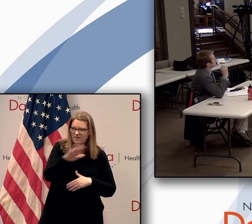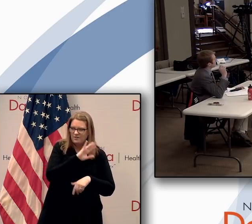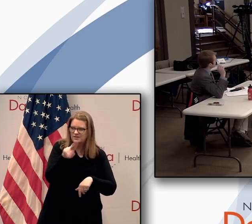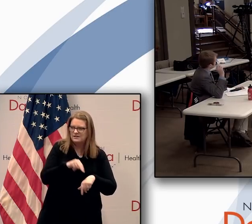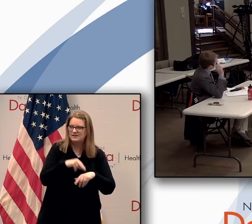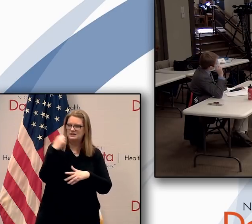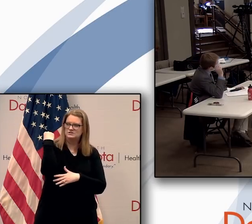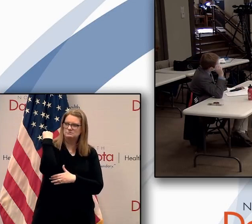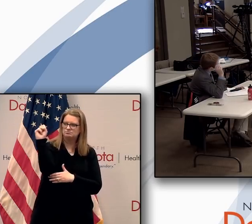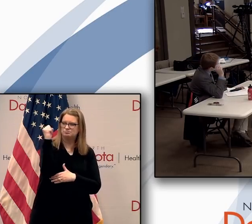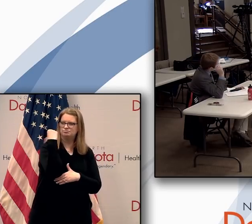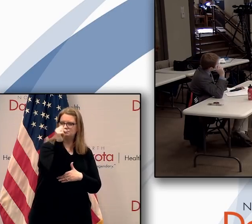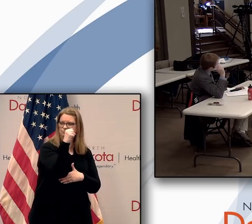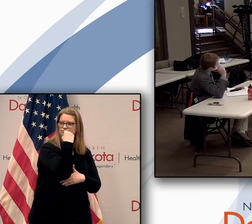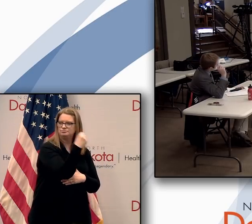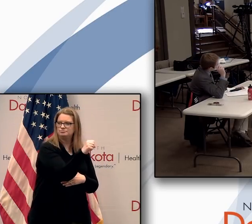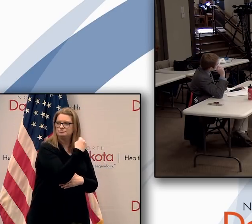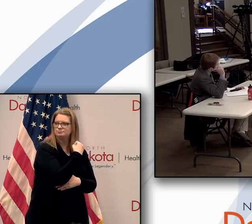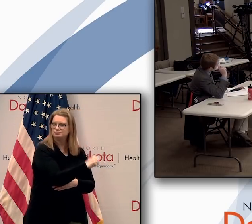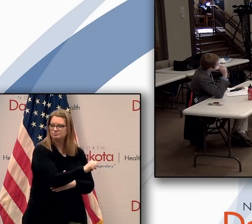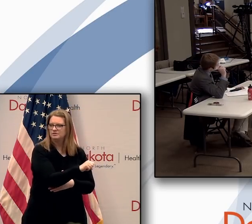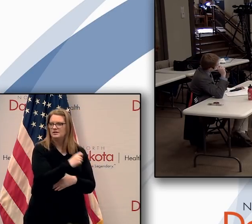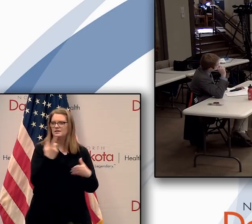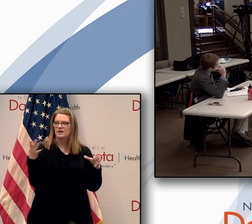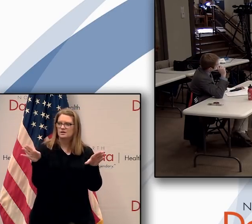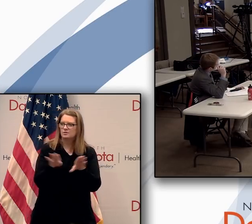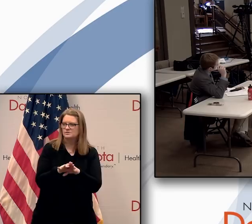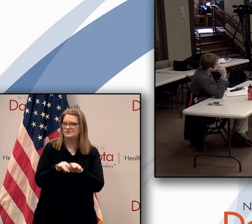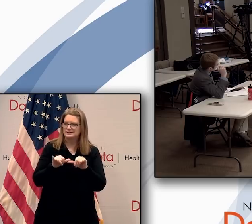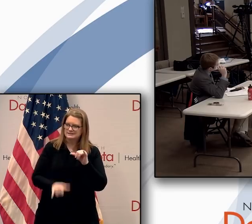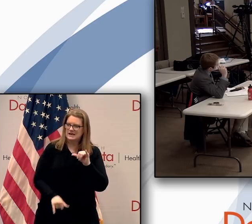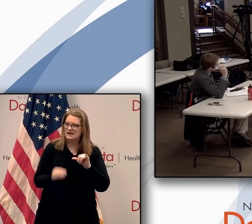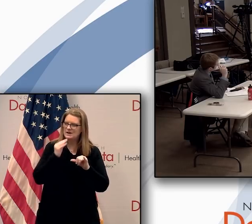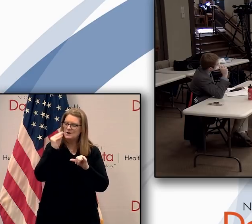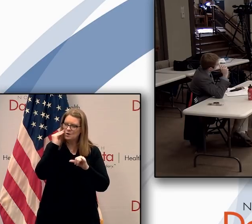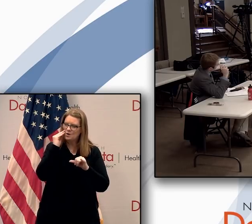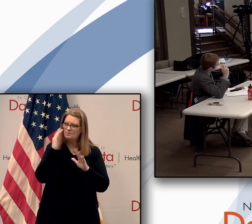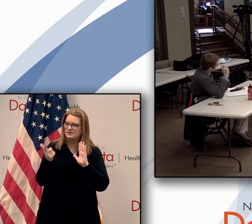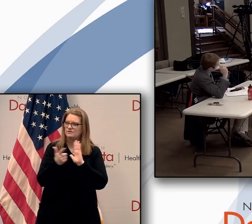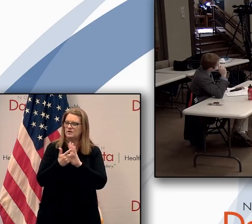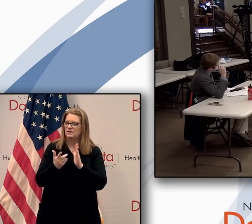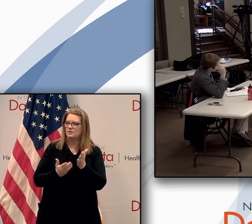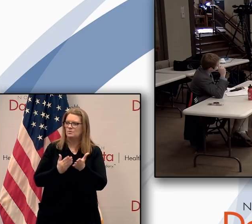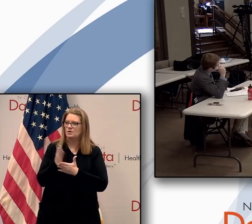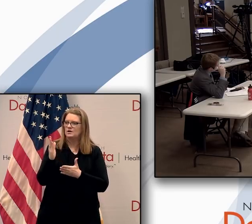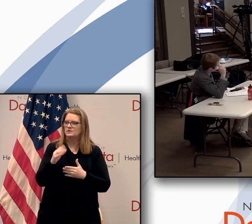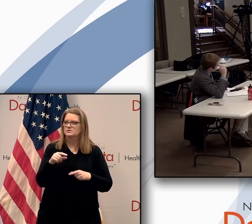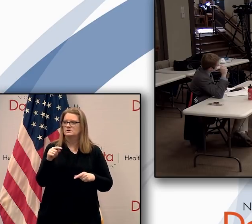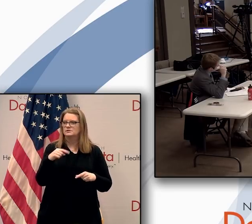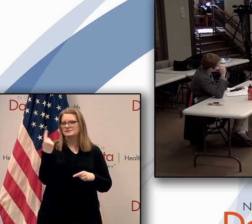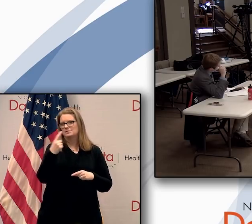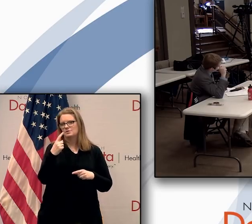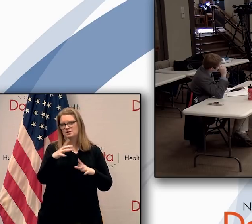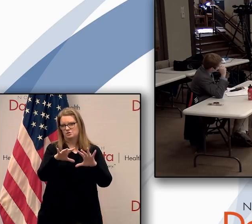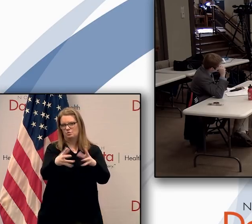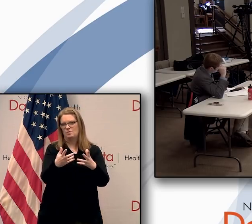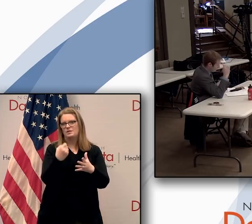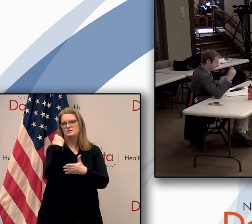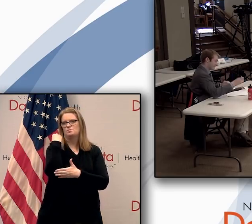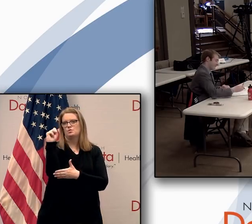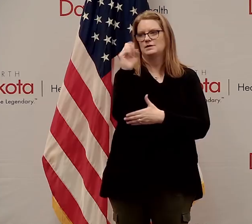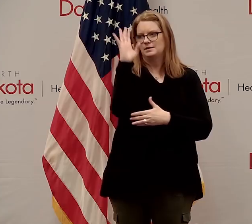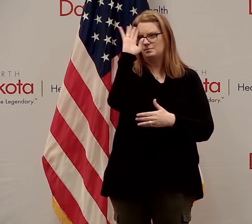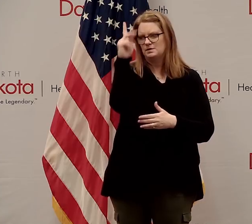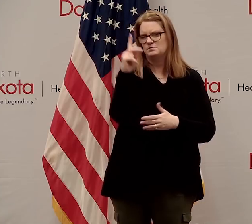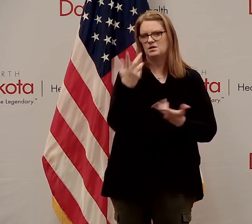place and closing businesses are a violation of rights. A group is planning to protest Monday in Bismarck. What are your thoughts on this? I